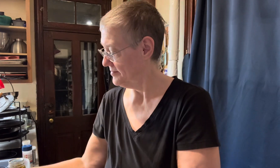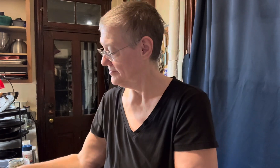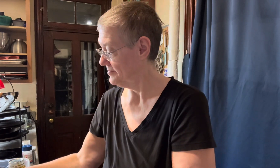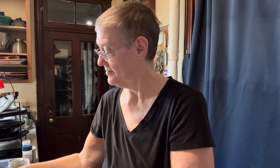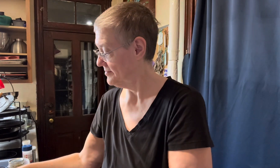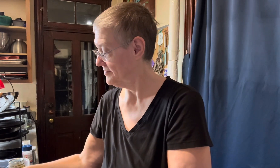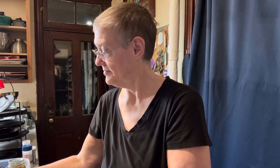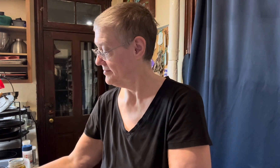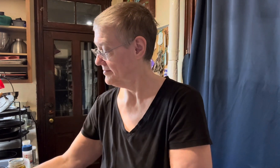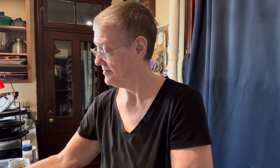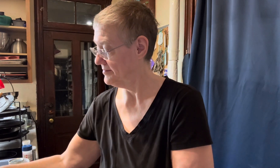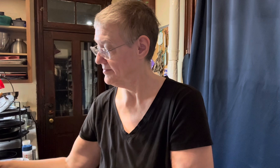raw.